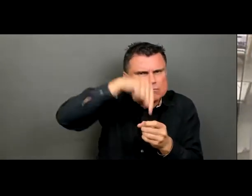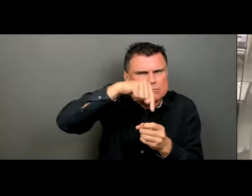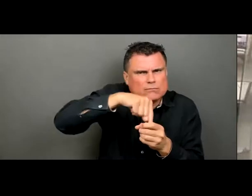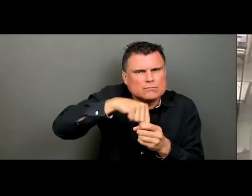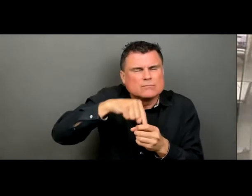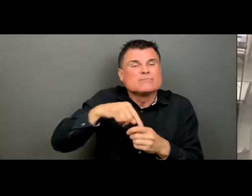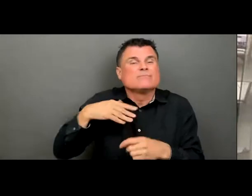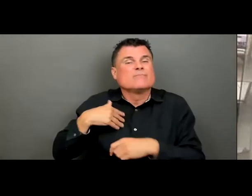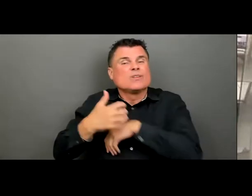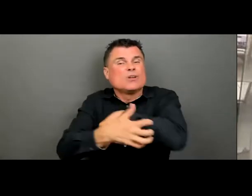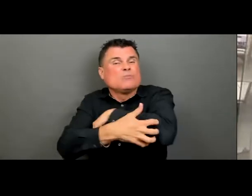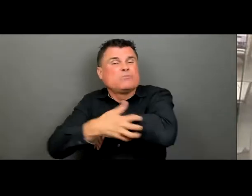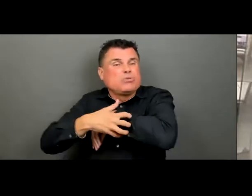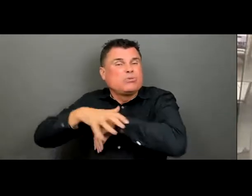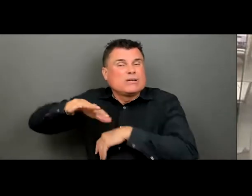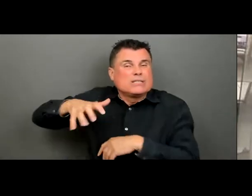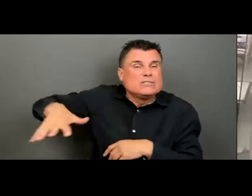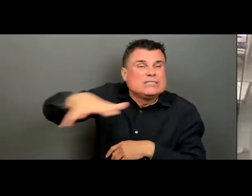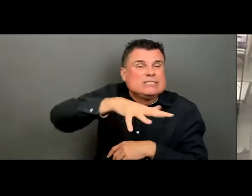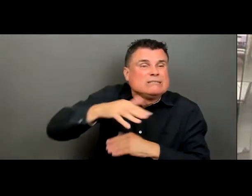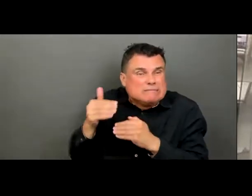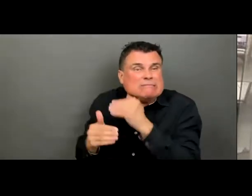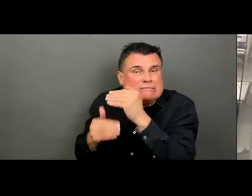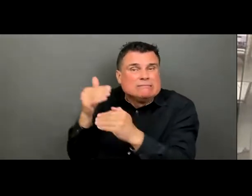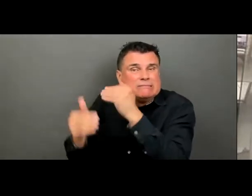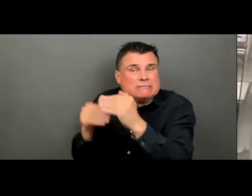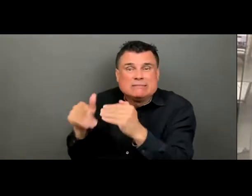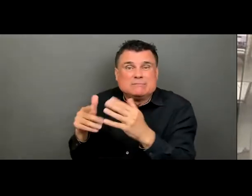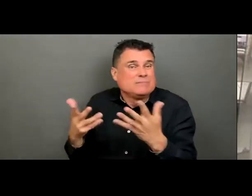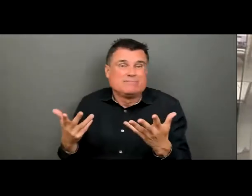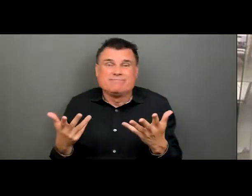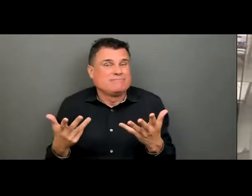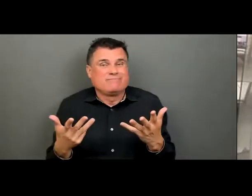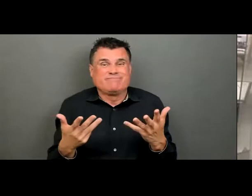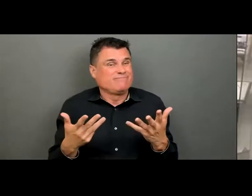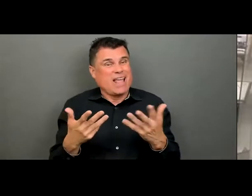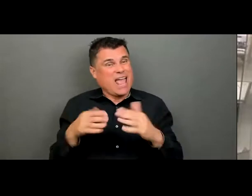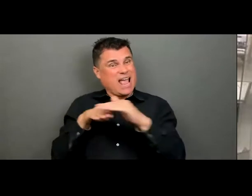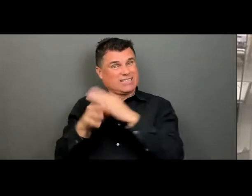these devices, gadgets, or this ecosystem of cutting-edge technologies. But